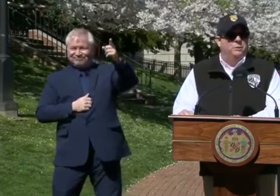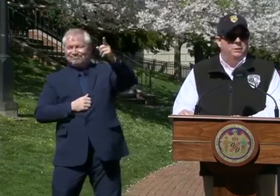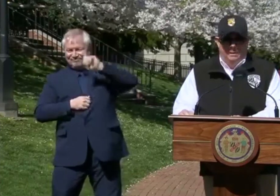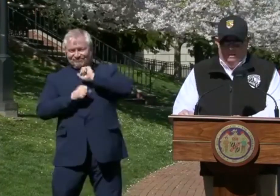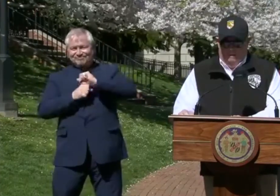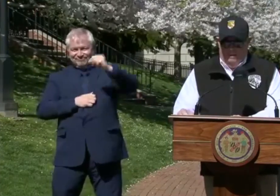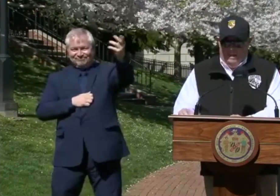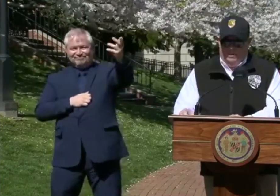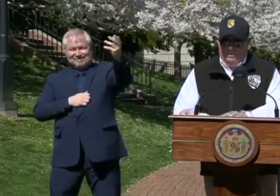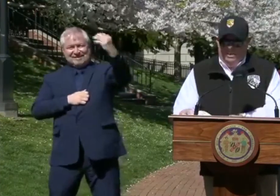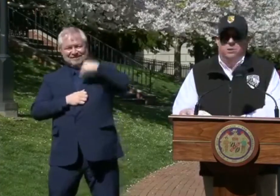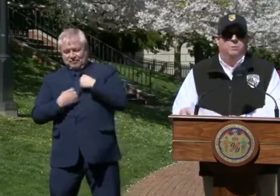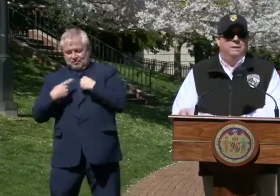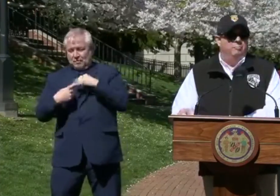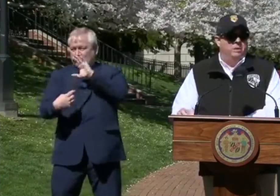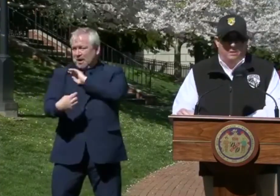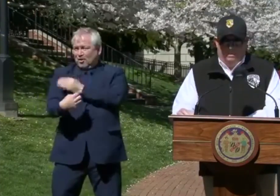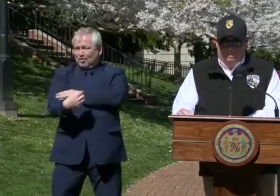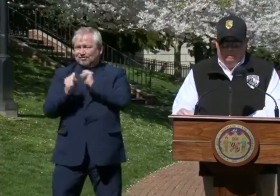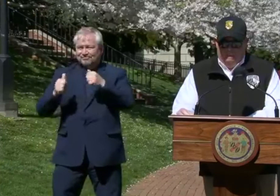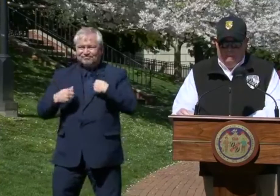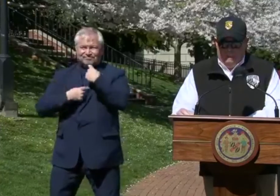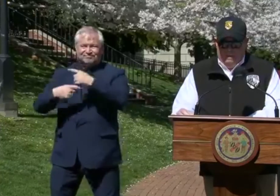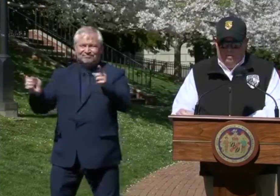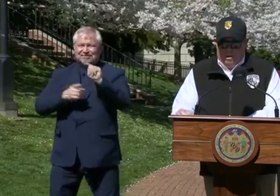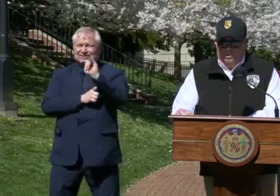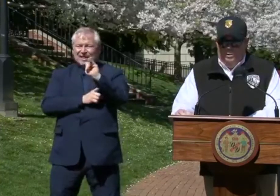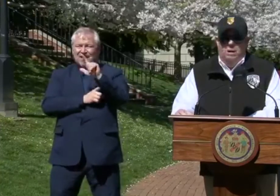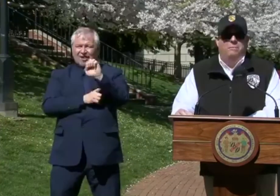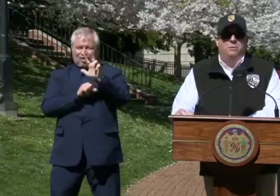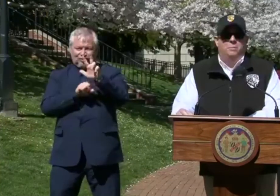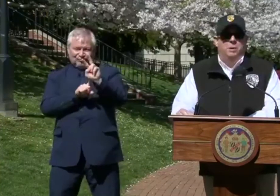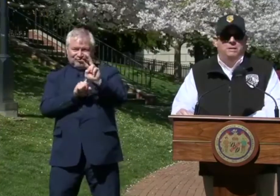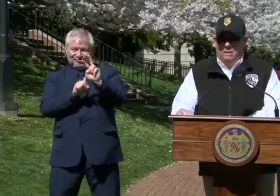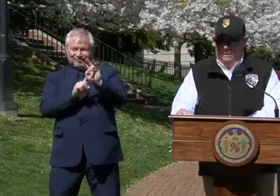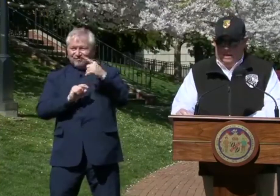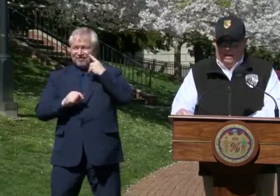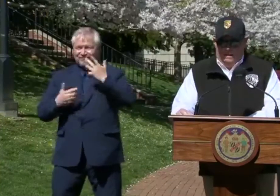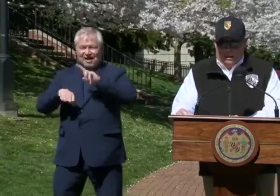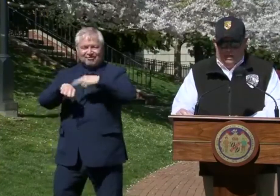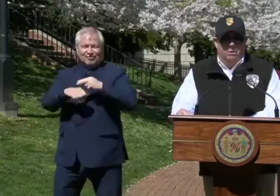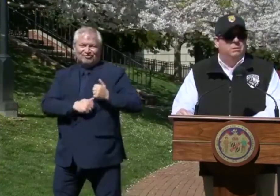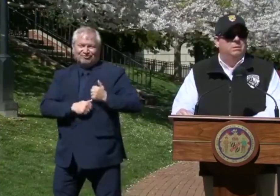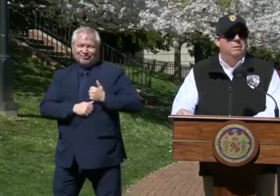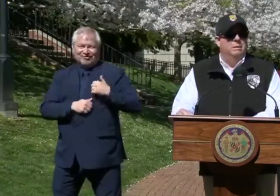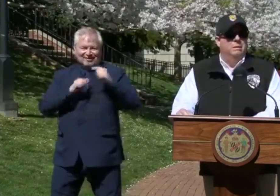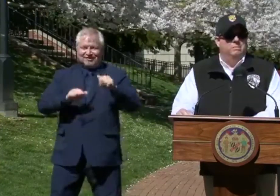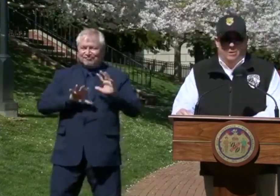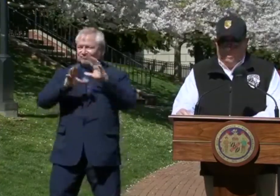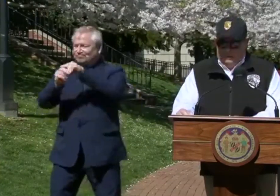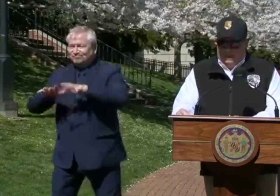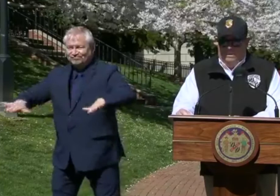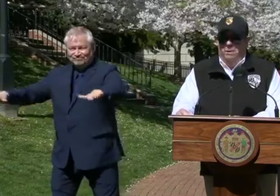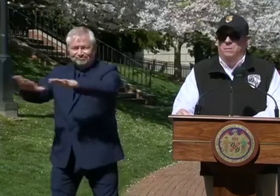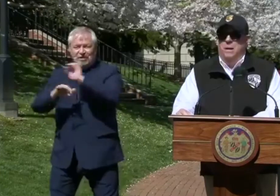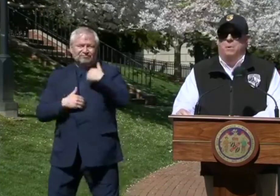32 for the National Guard's relief missions. We're also grateful to the President and the Congress for